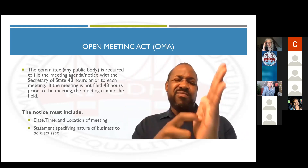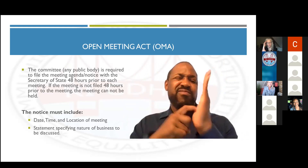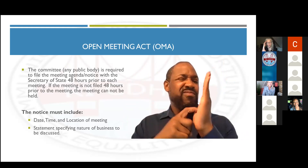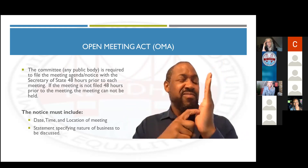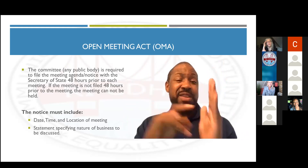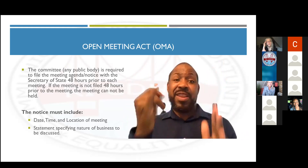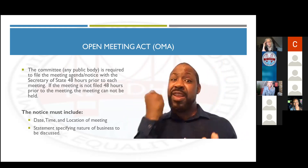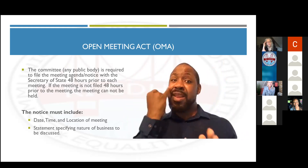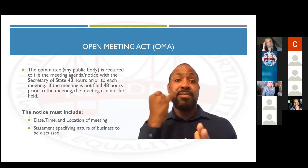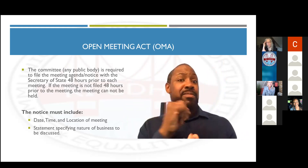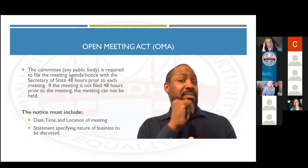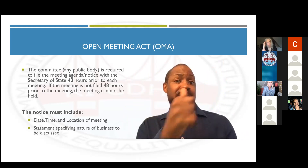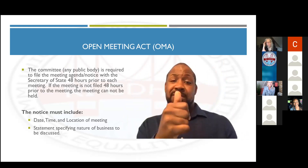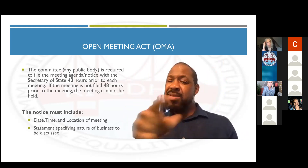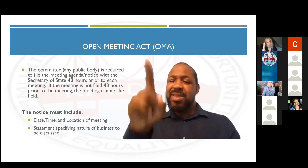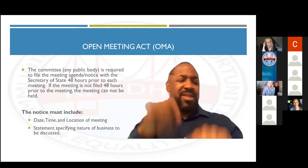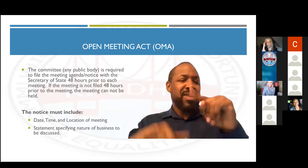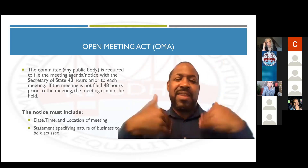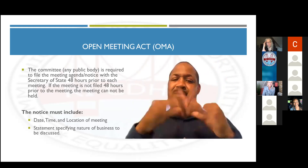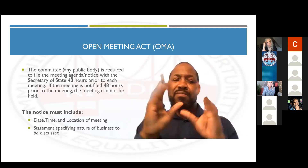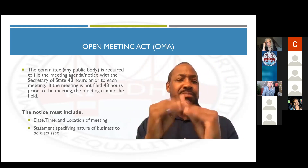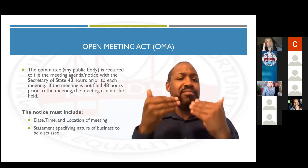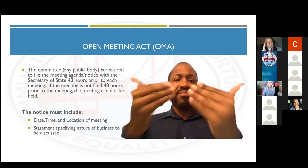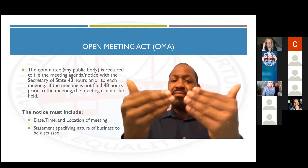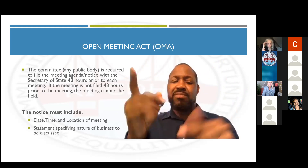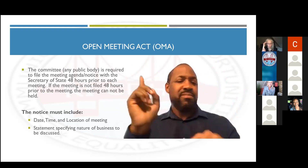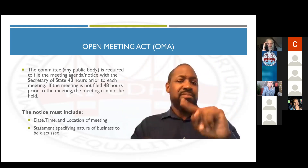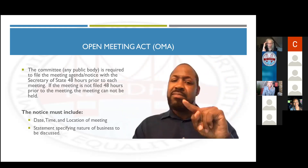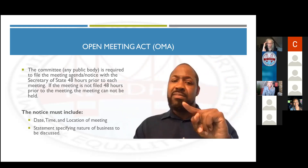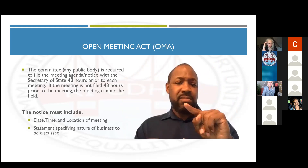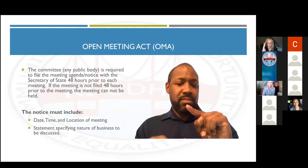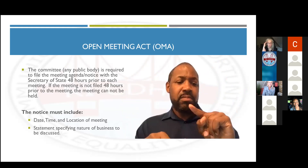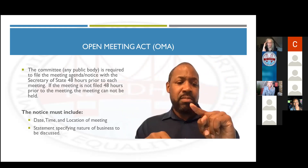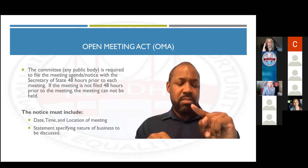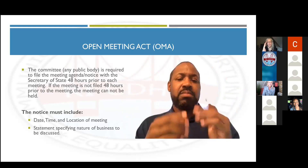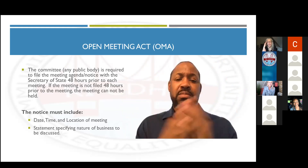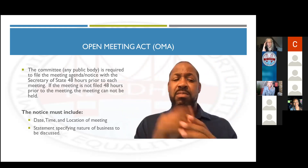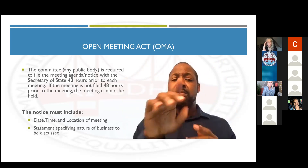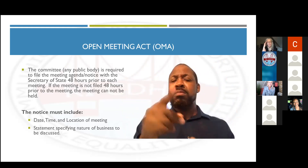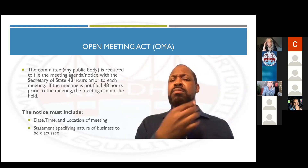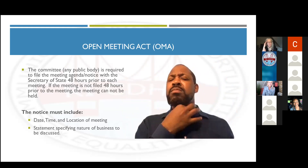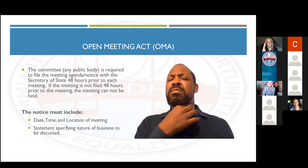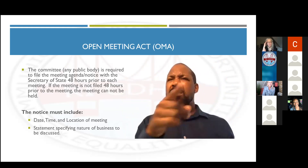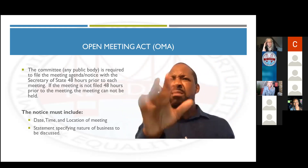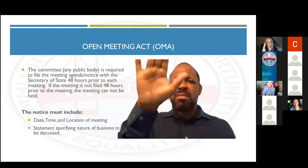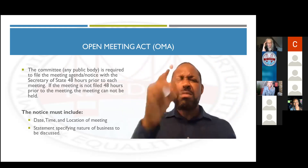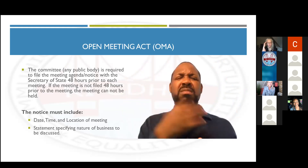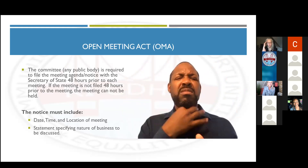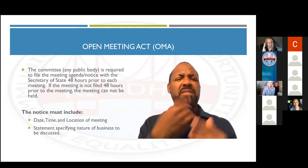You have to think about the 48 hours and not count the weekend. And if it does not fall within